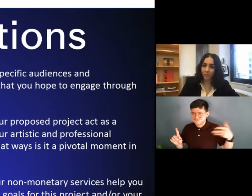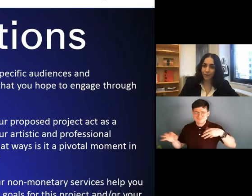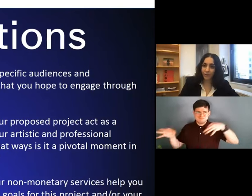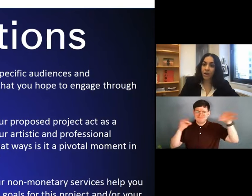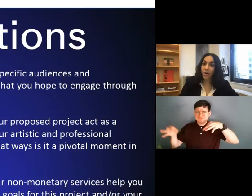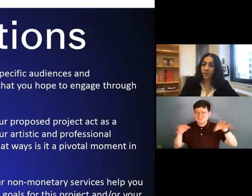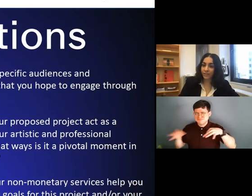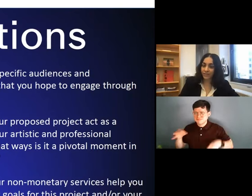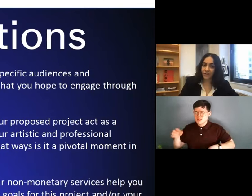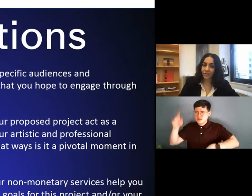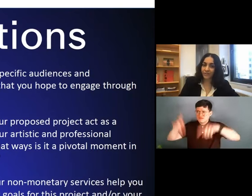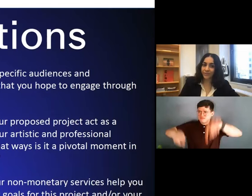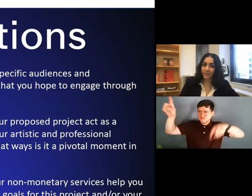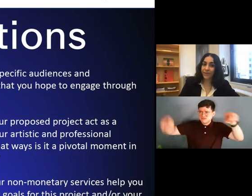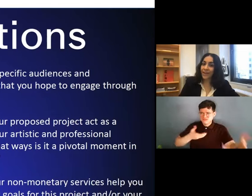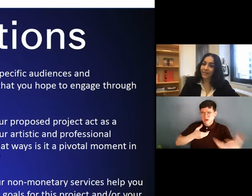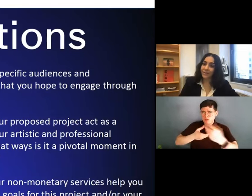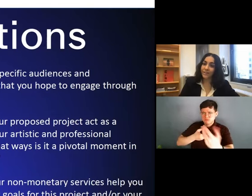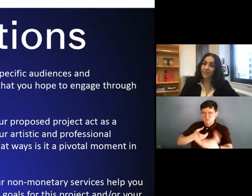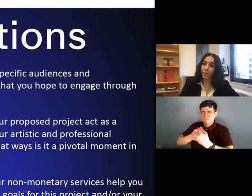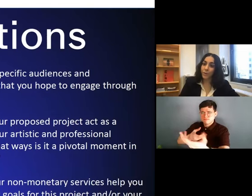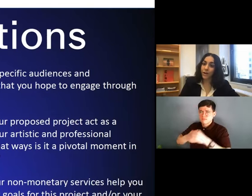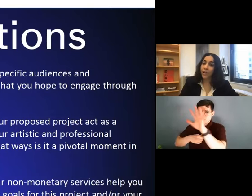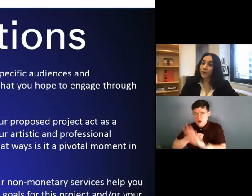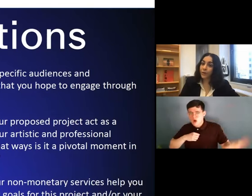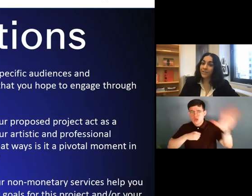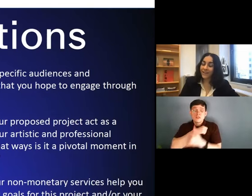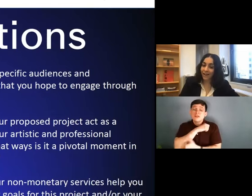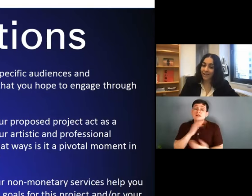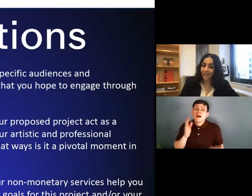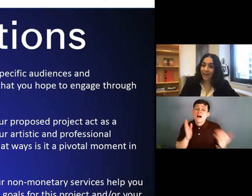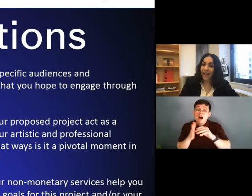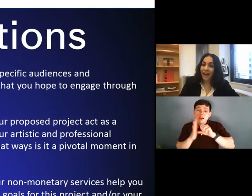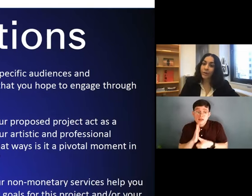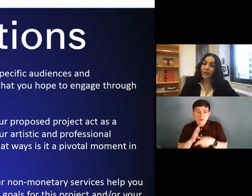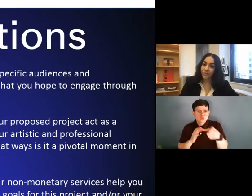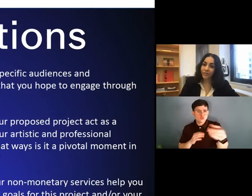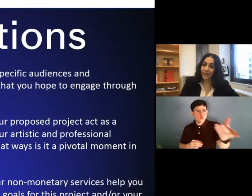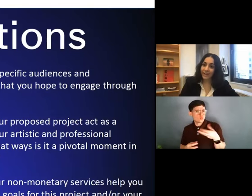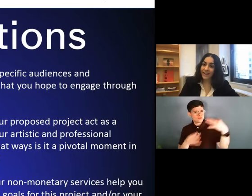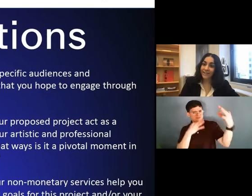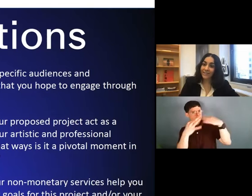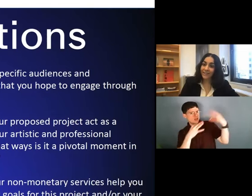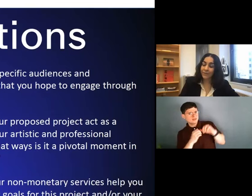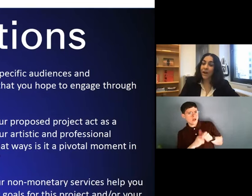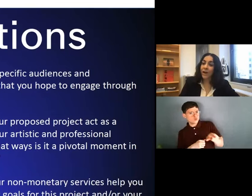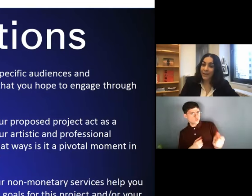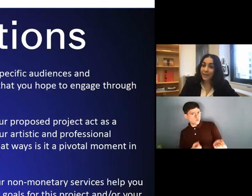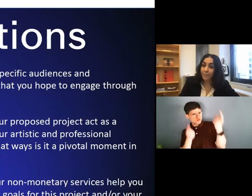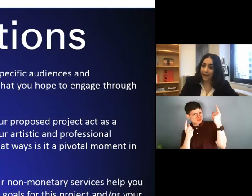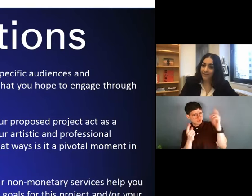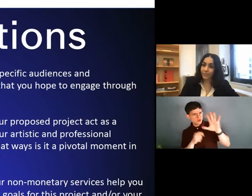variety of people across the country. Again, this is a moment for you to tell us how you understand and conceive